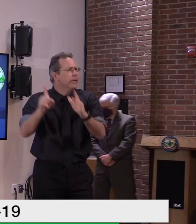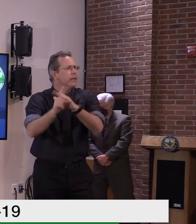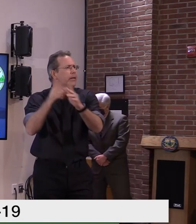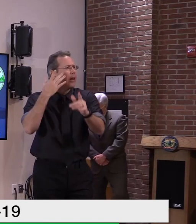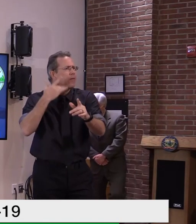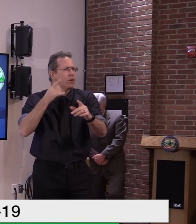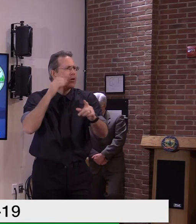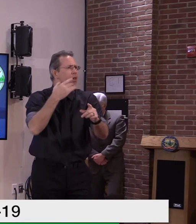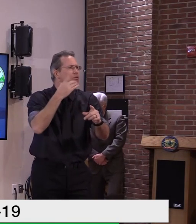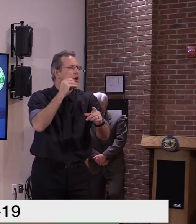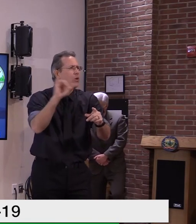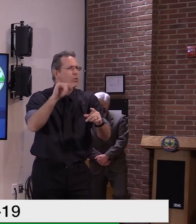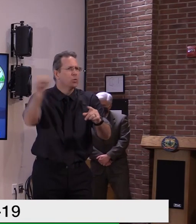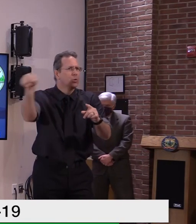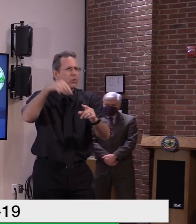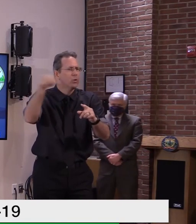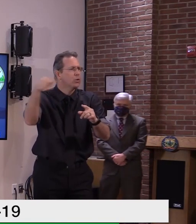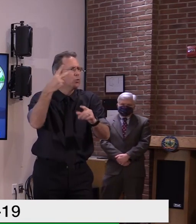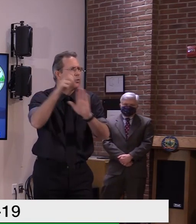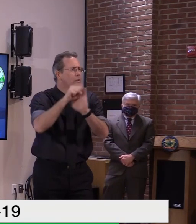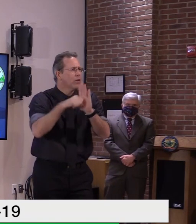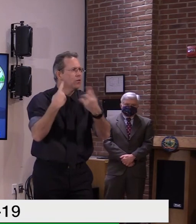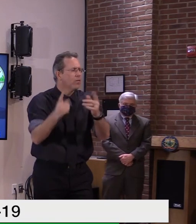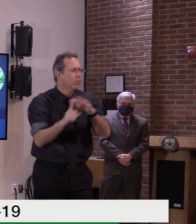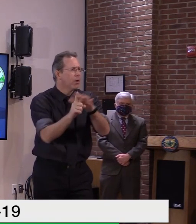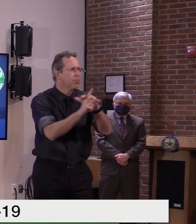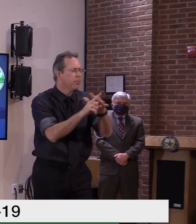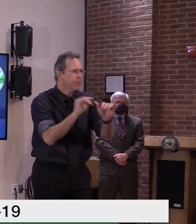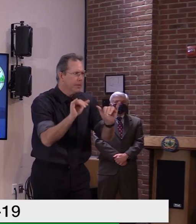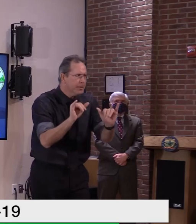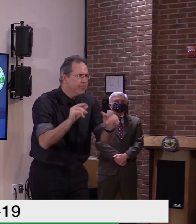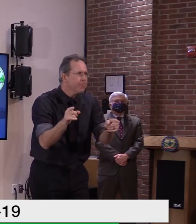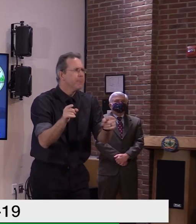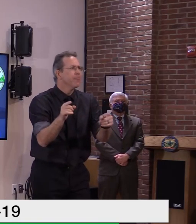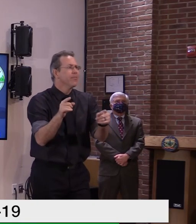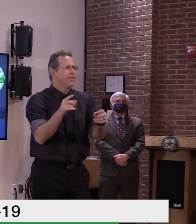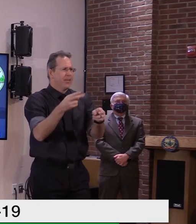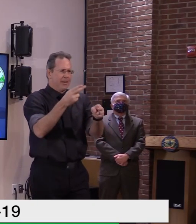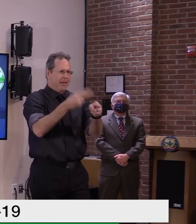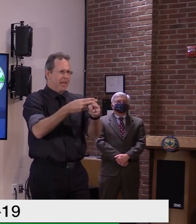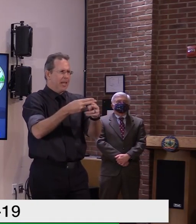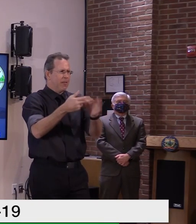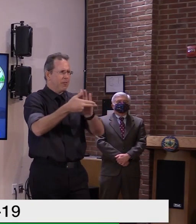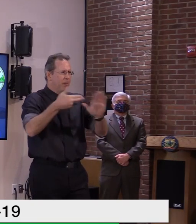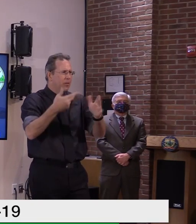been using is B117. What that basically means,